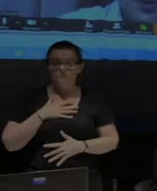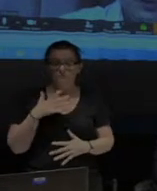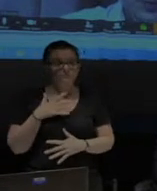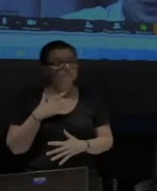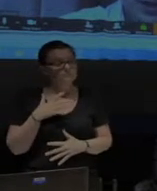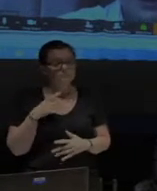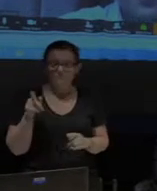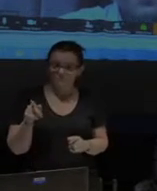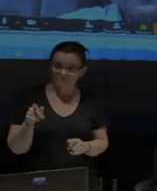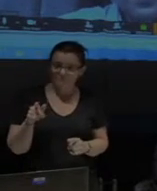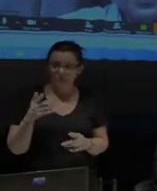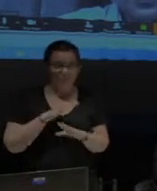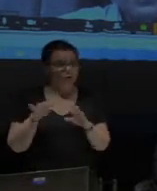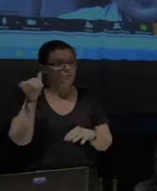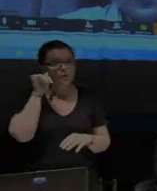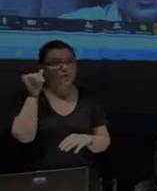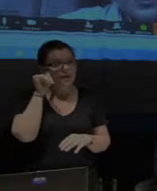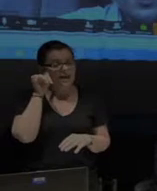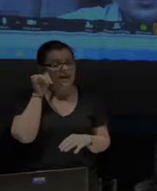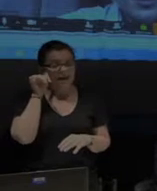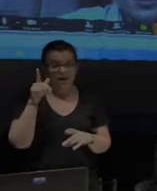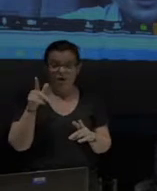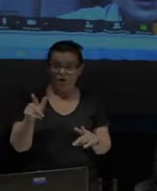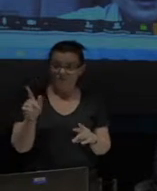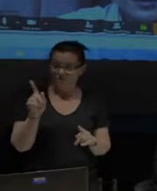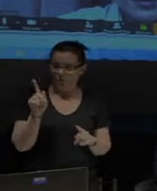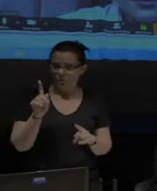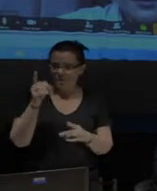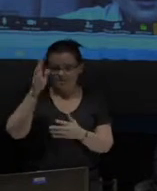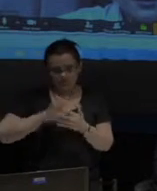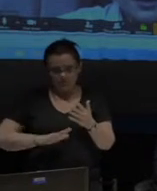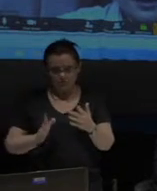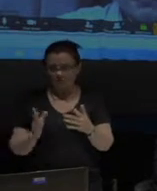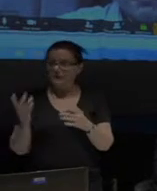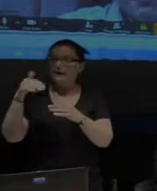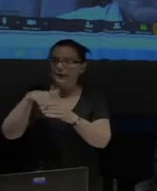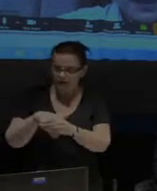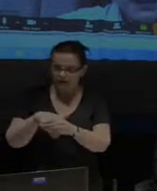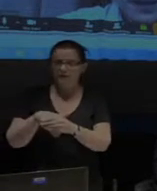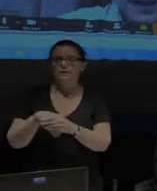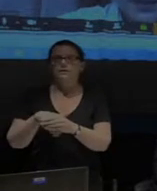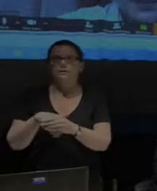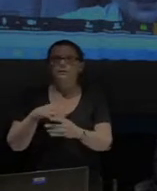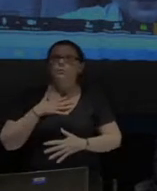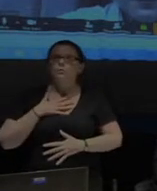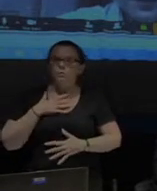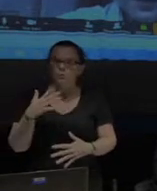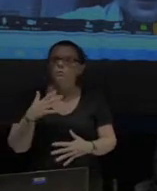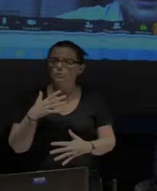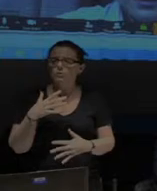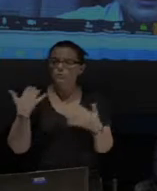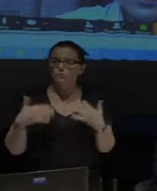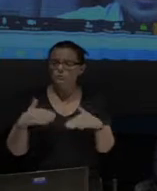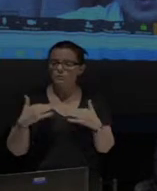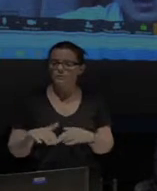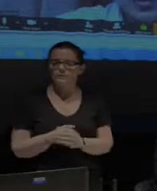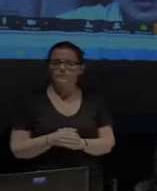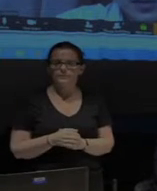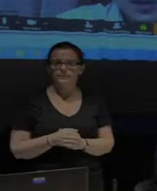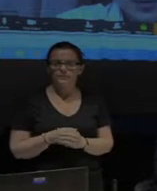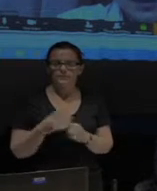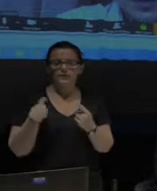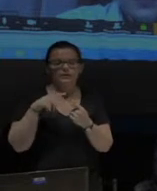not aware for the experience I then had. And there's two